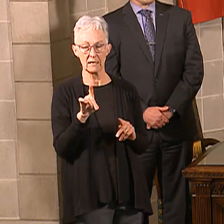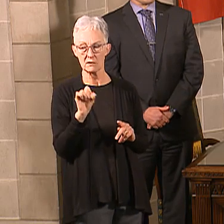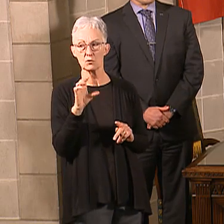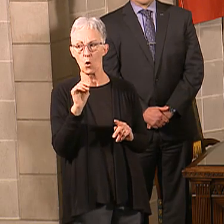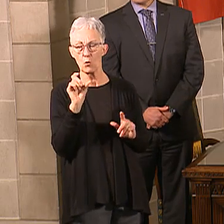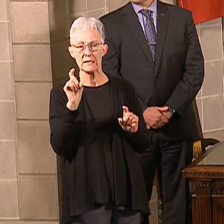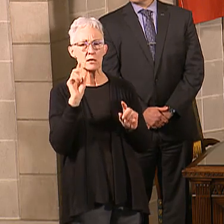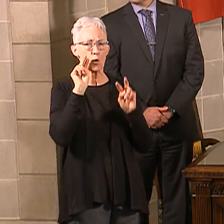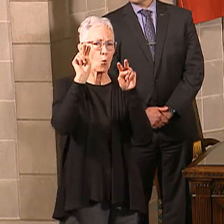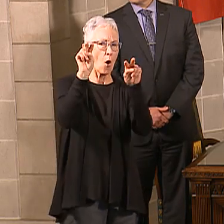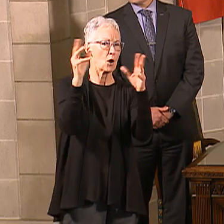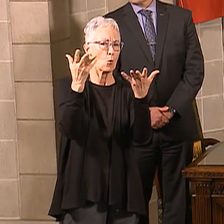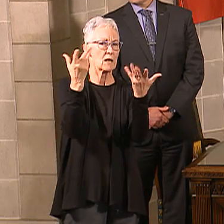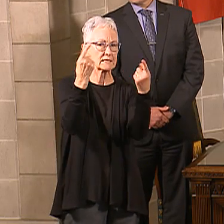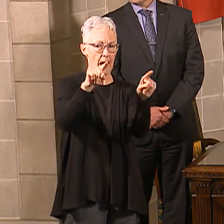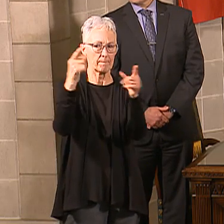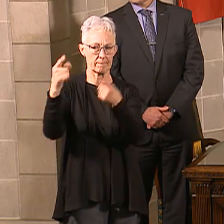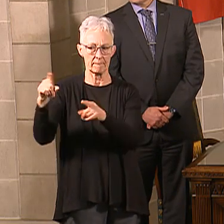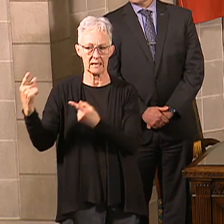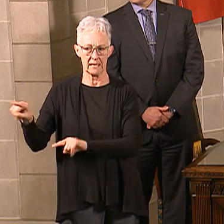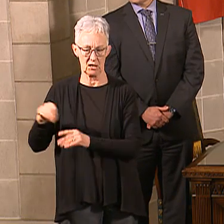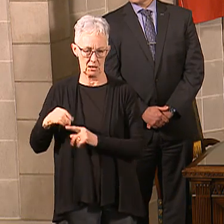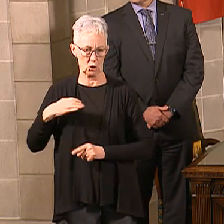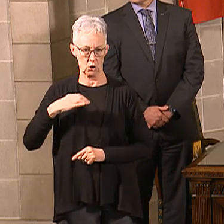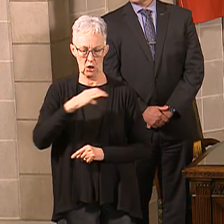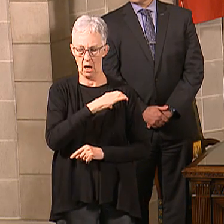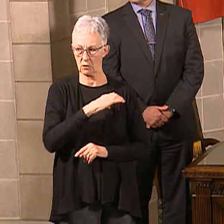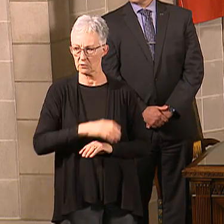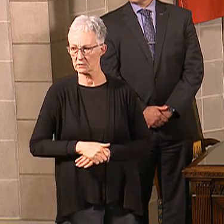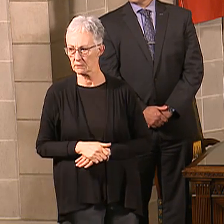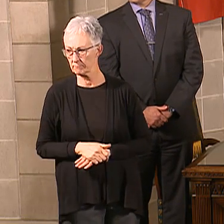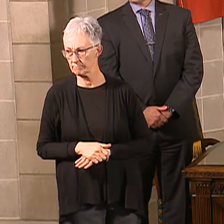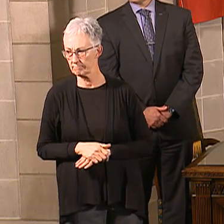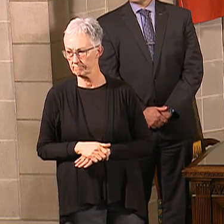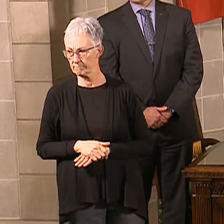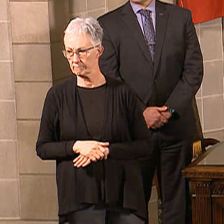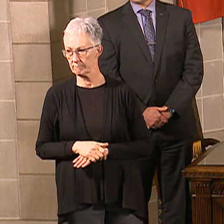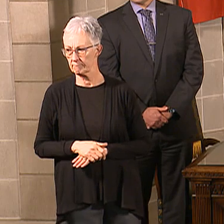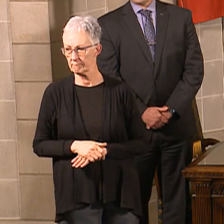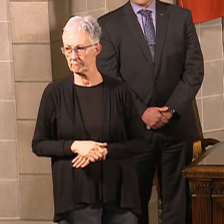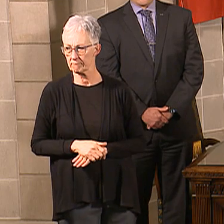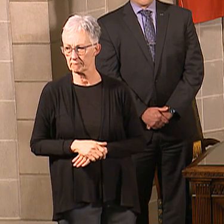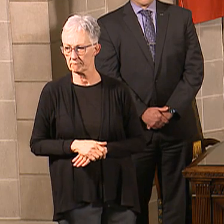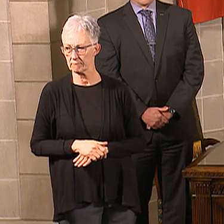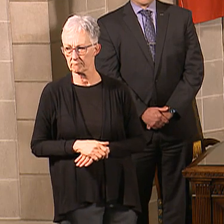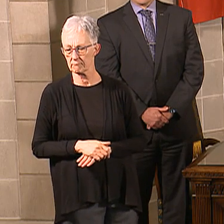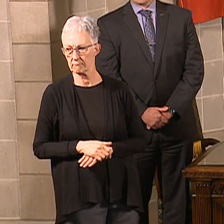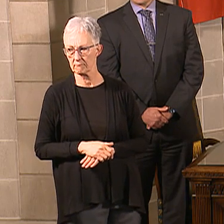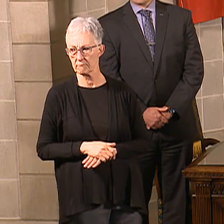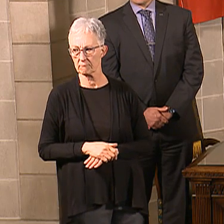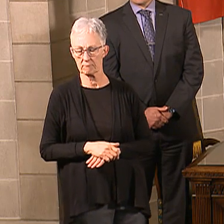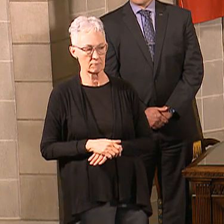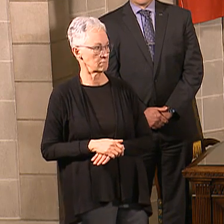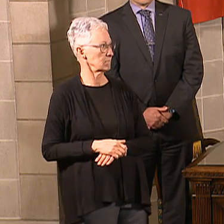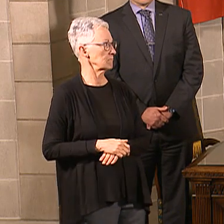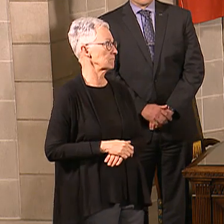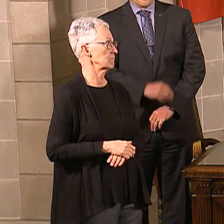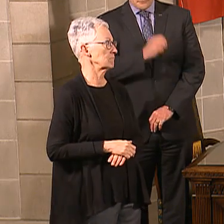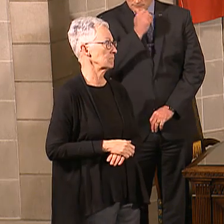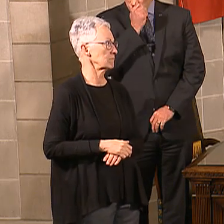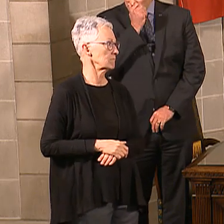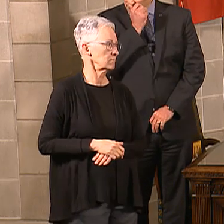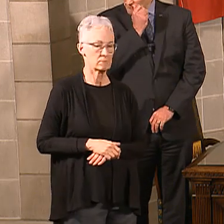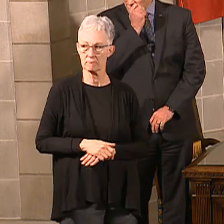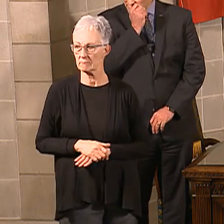through Congress. David Earl wants to know, is there any update on putting a moratorium on convictions like Iowa?